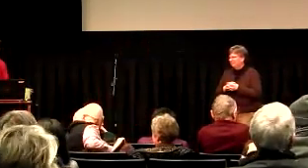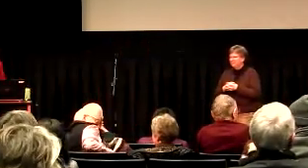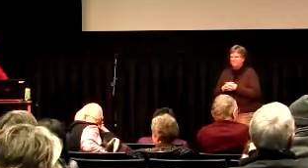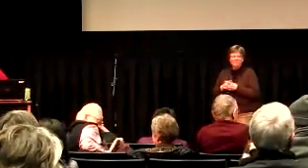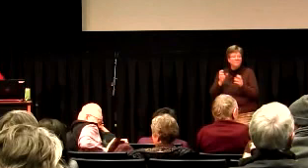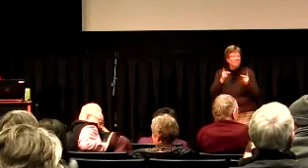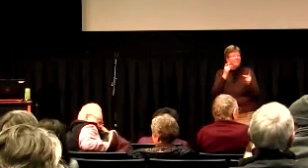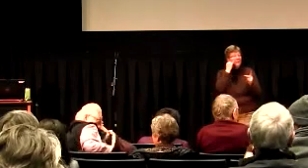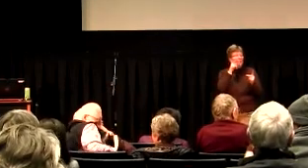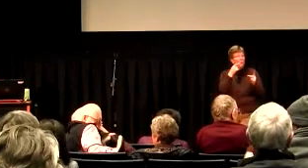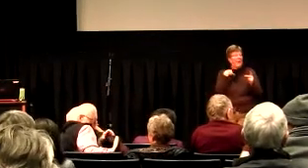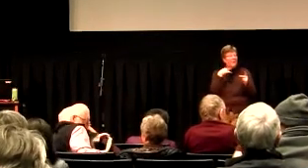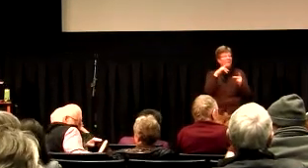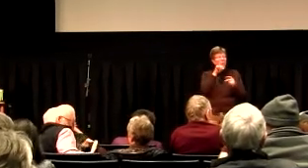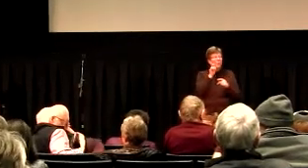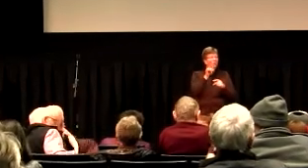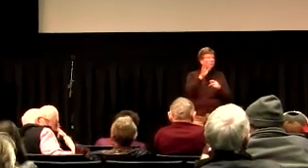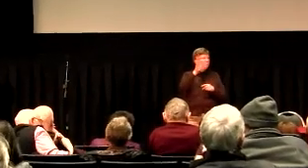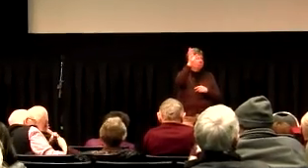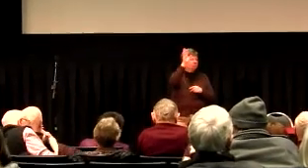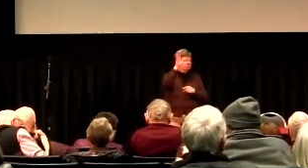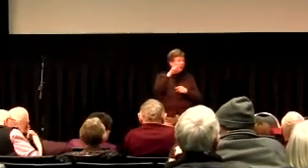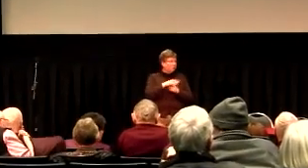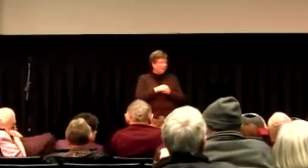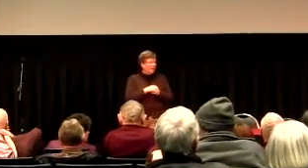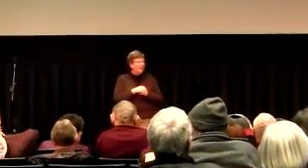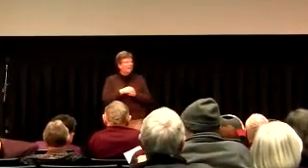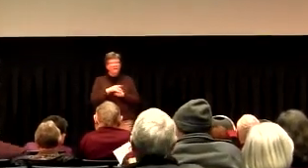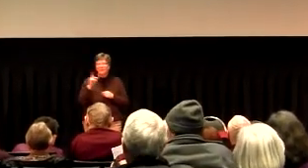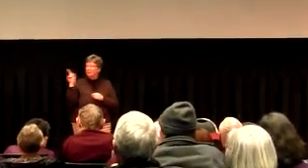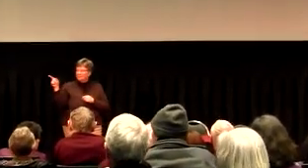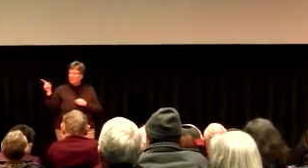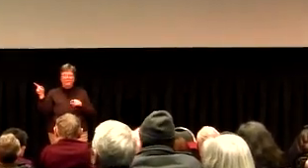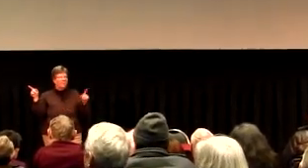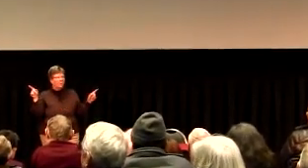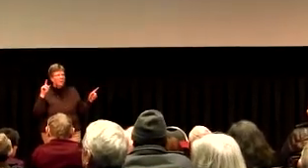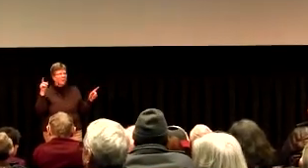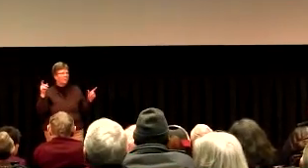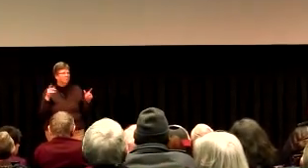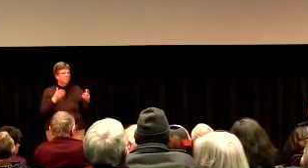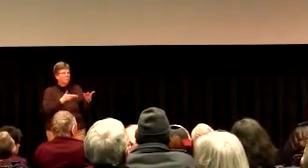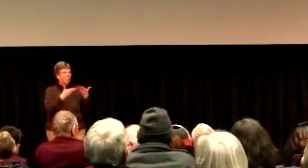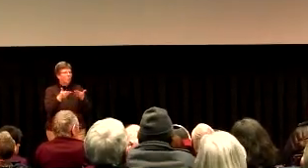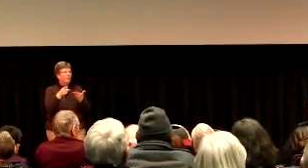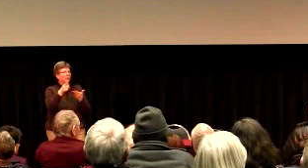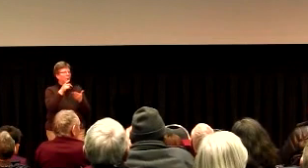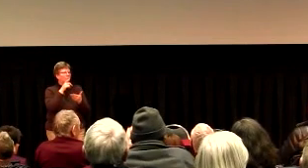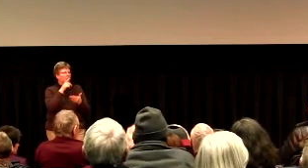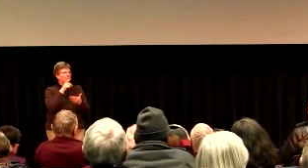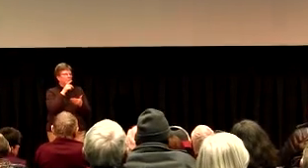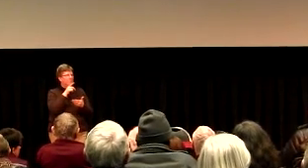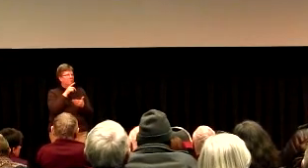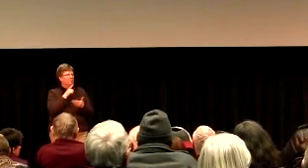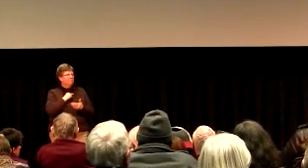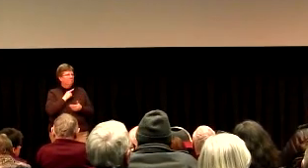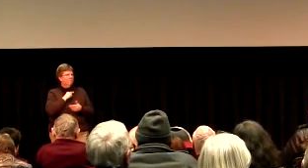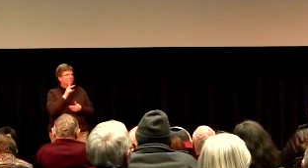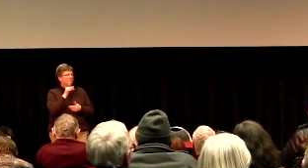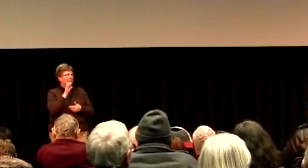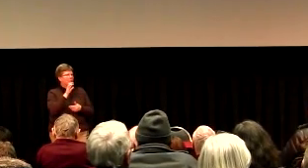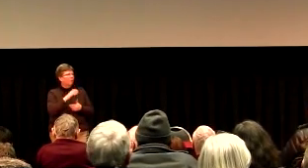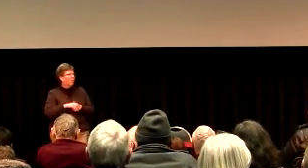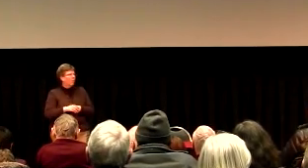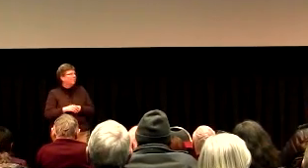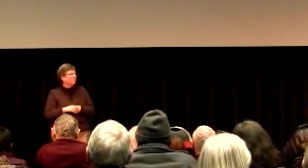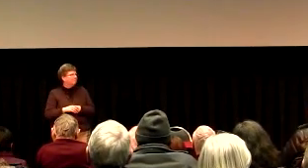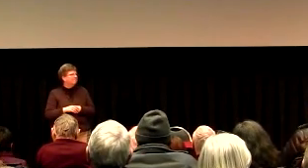Okay, if you have a question, if you'll raise your hand, Angela or I will bring you a microphone and we'll get your question